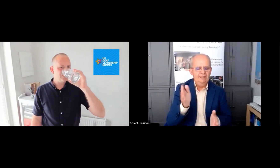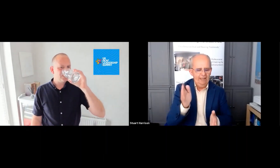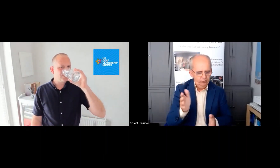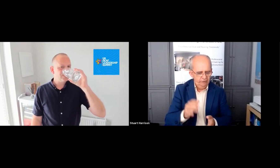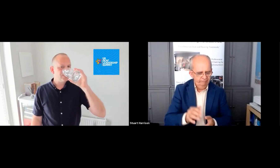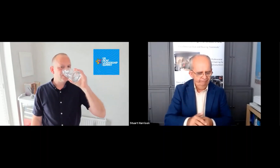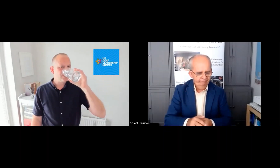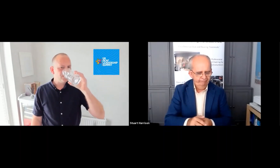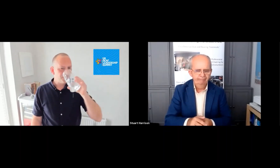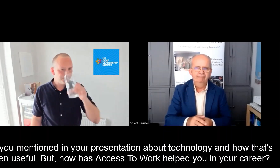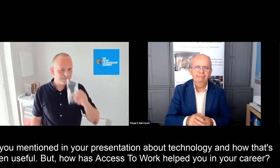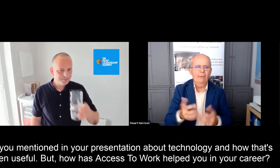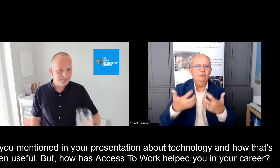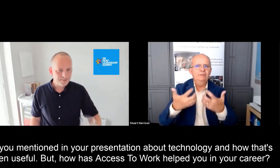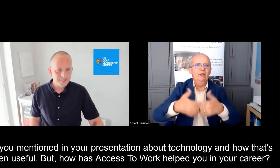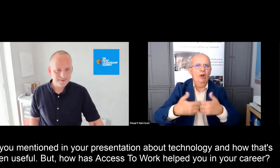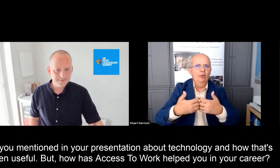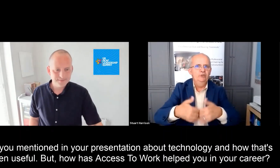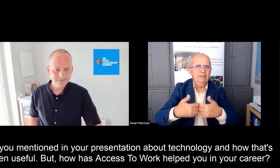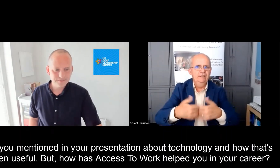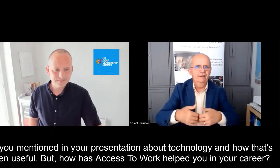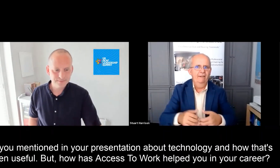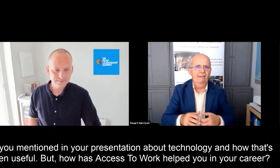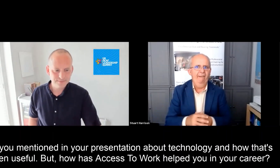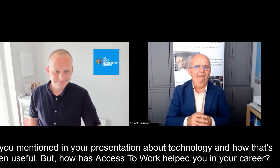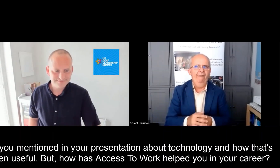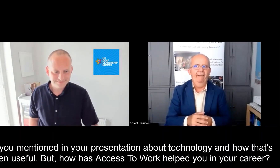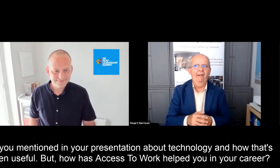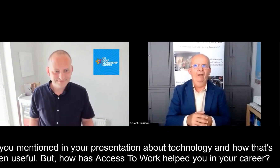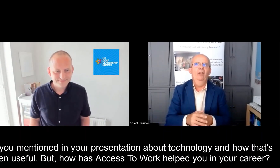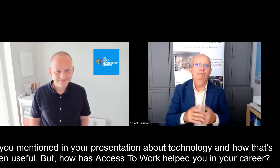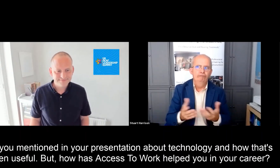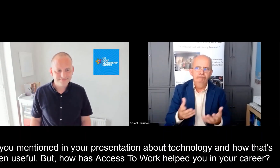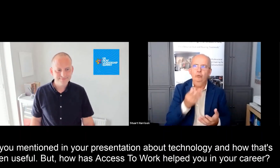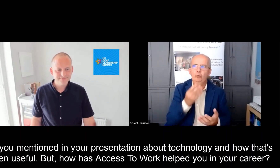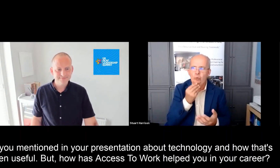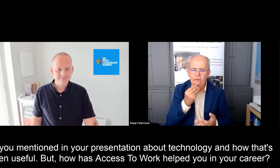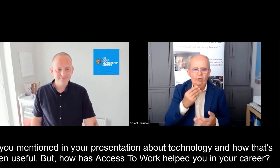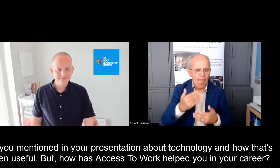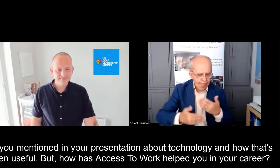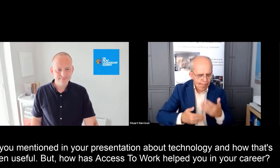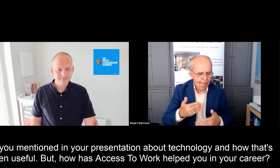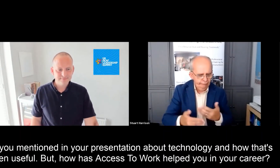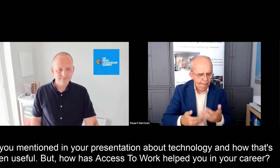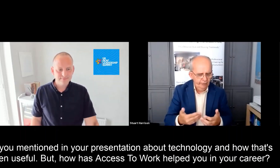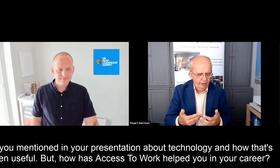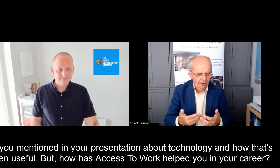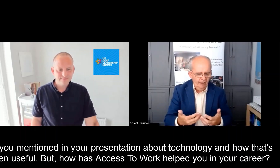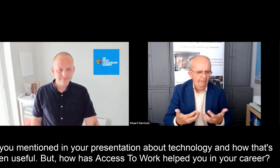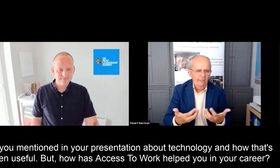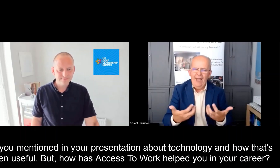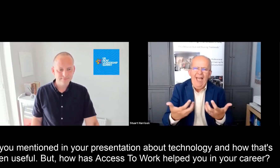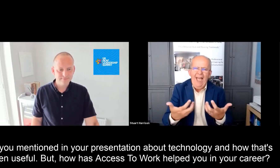So you mentioned in your presentation about technology and how that's been